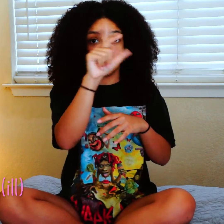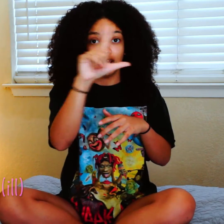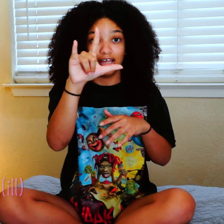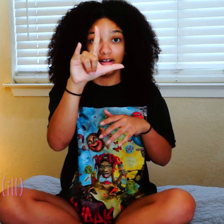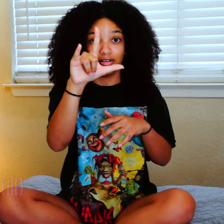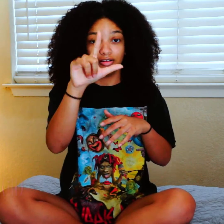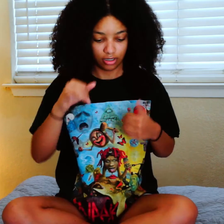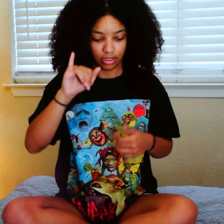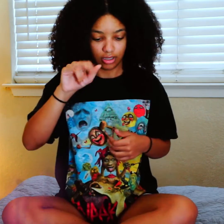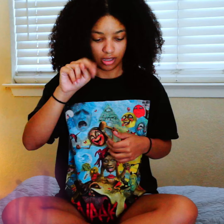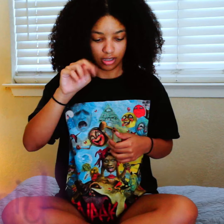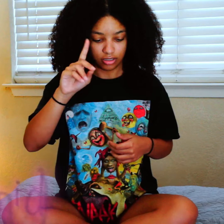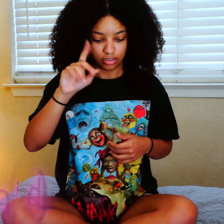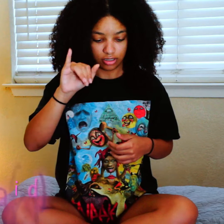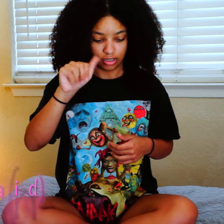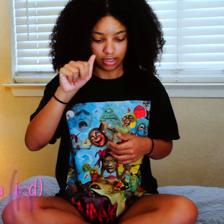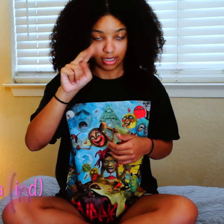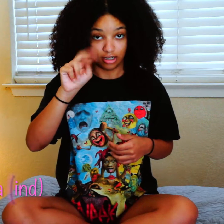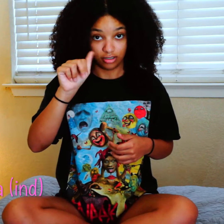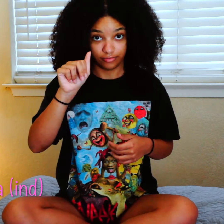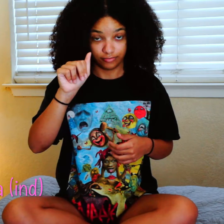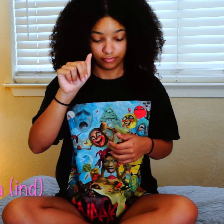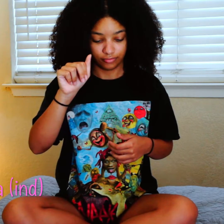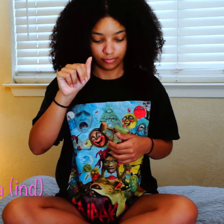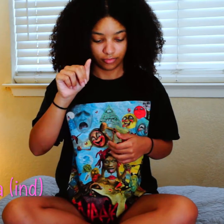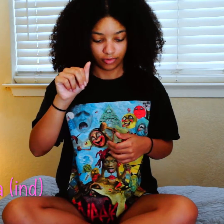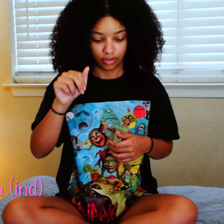L. Indiana.